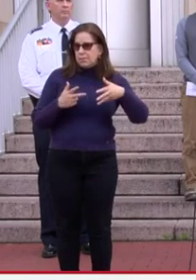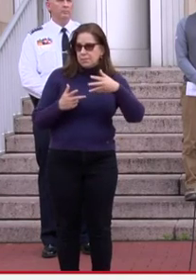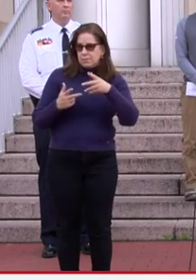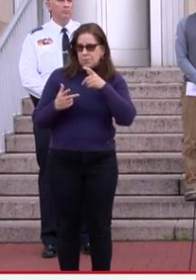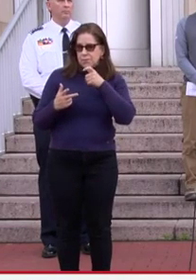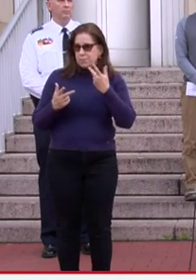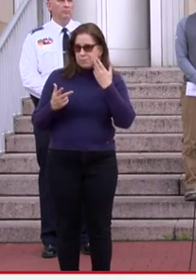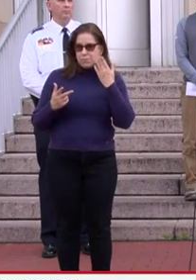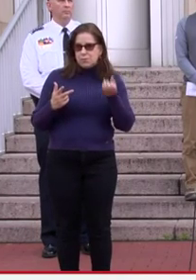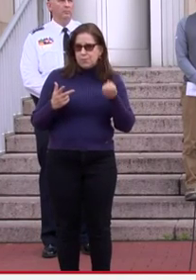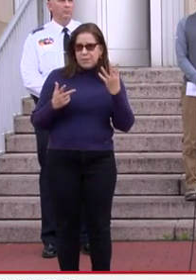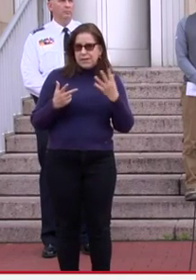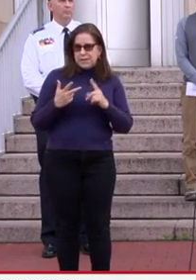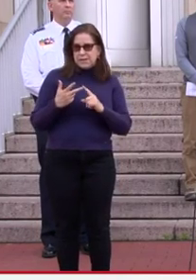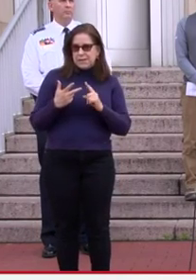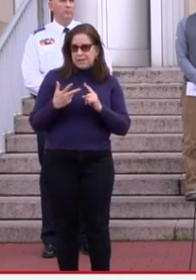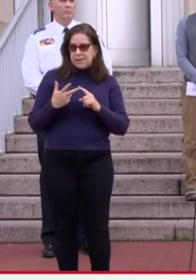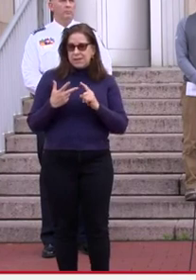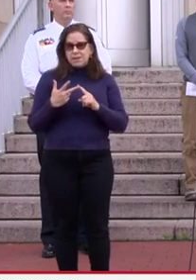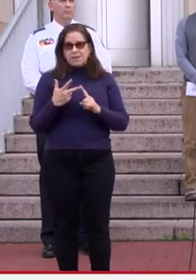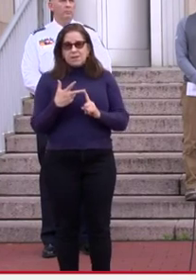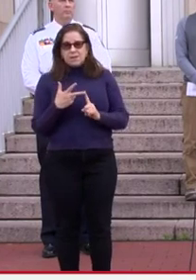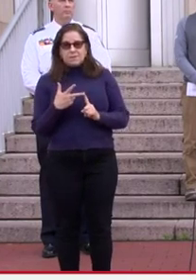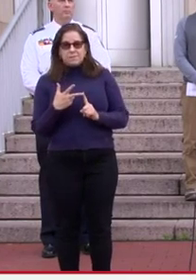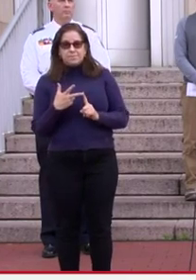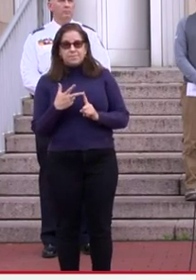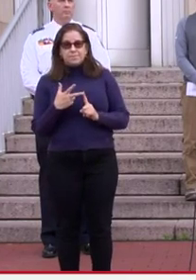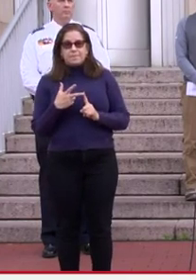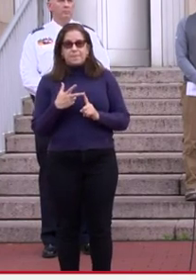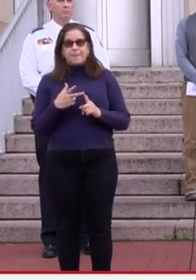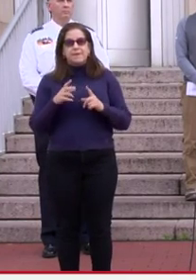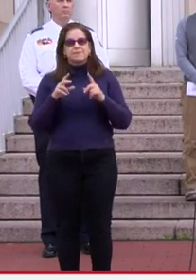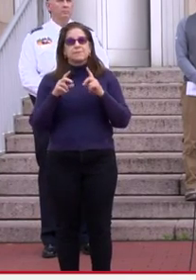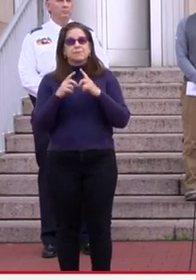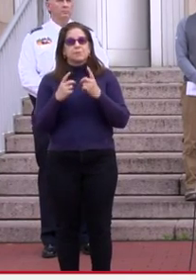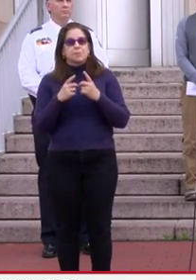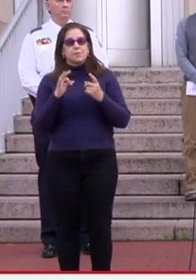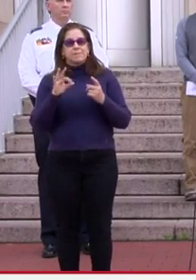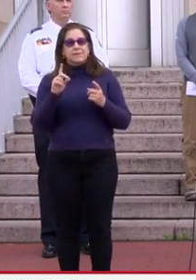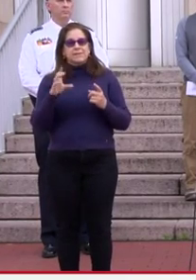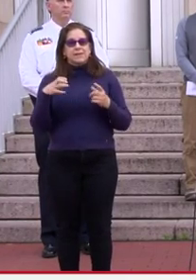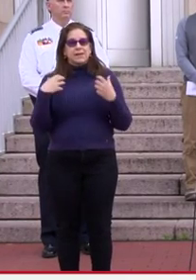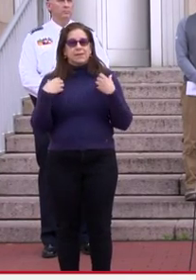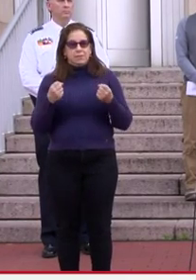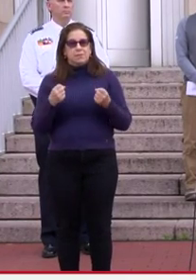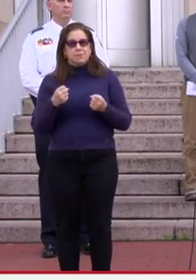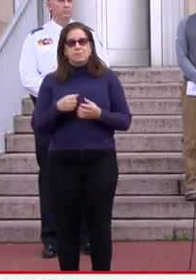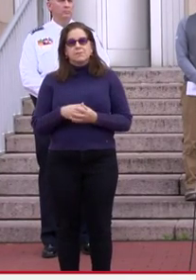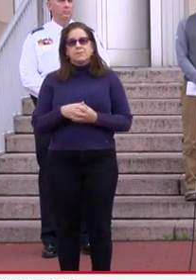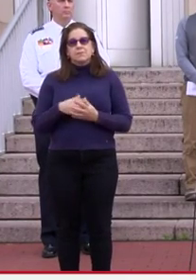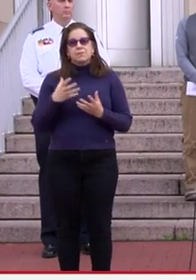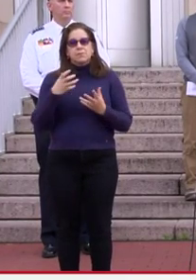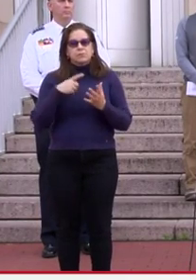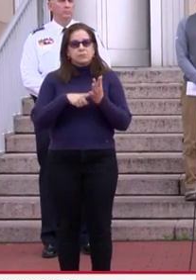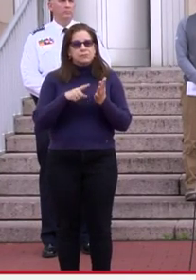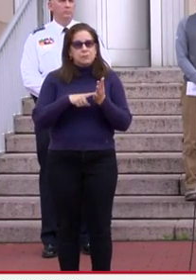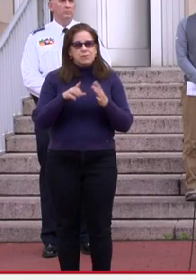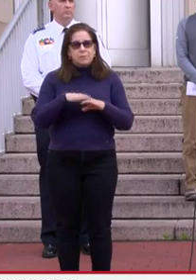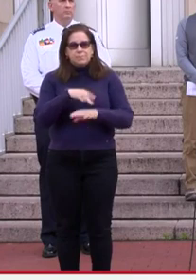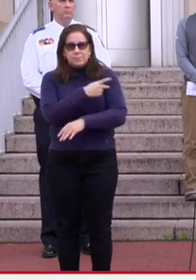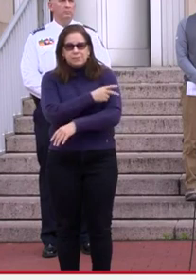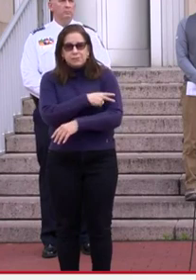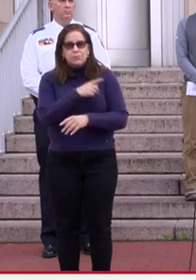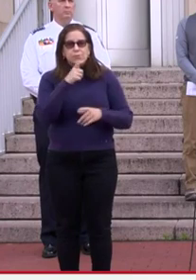DC Health is also contact tracing all patients that are presumptive positive members treated are transported